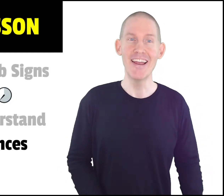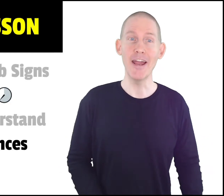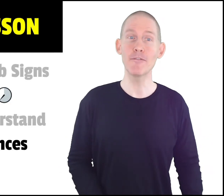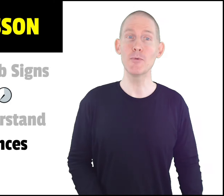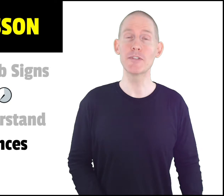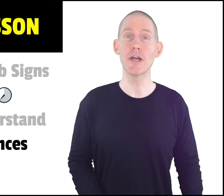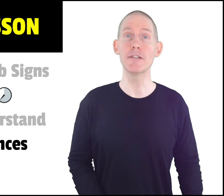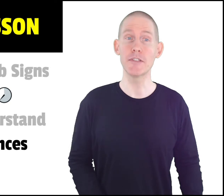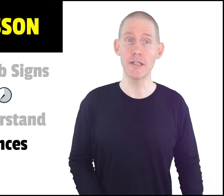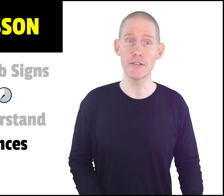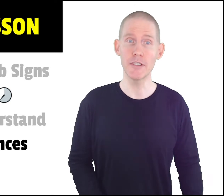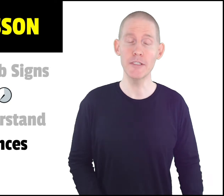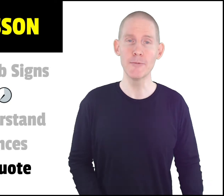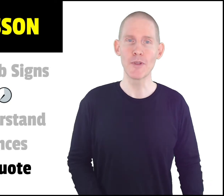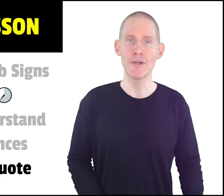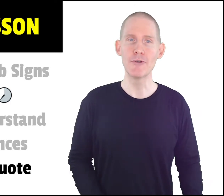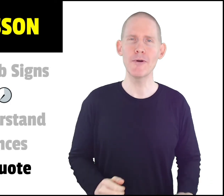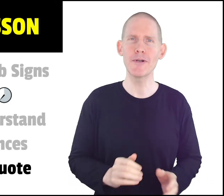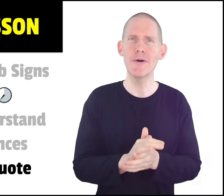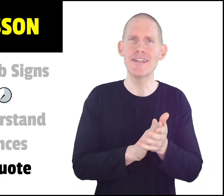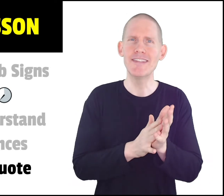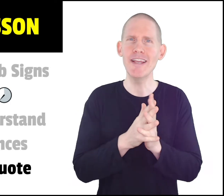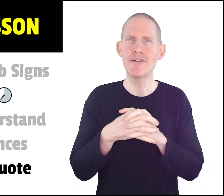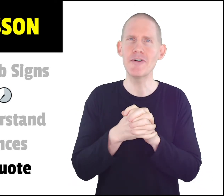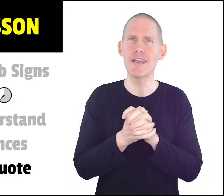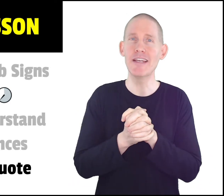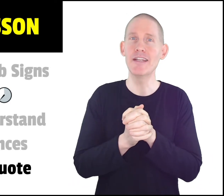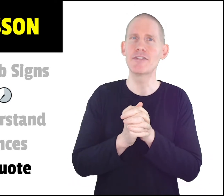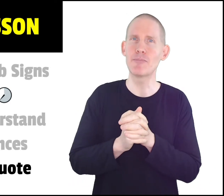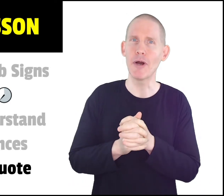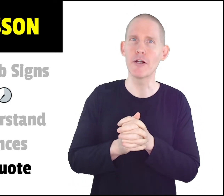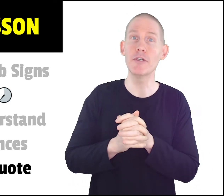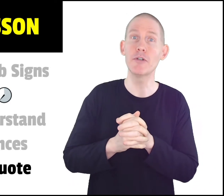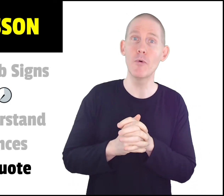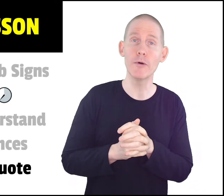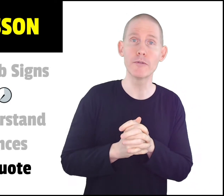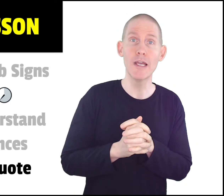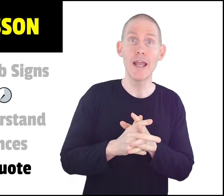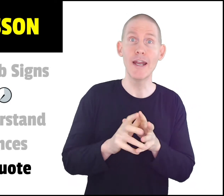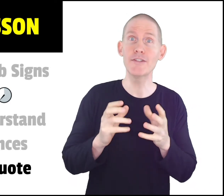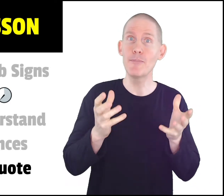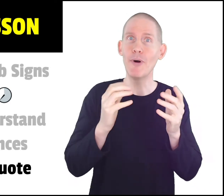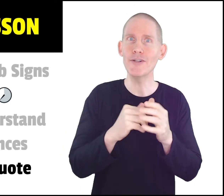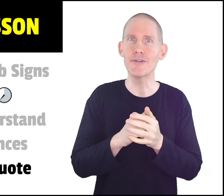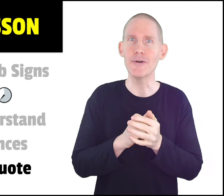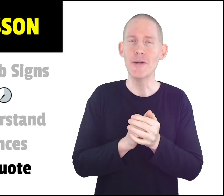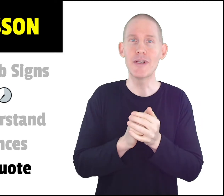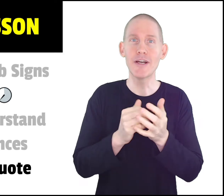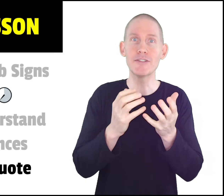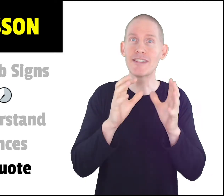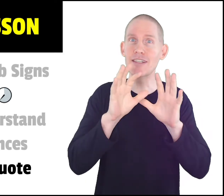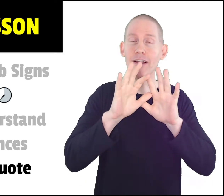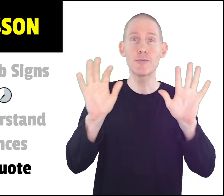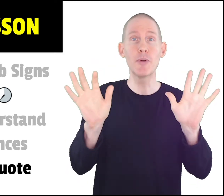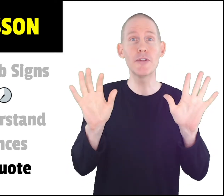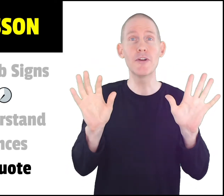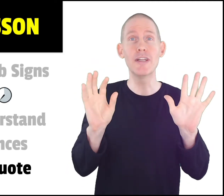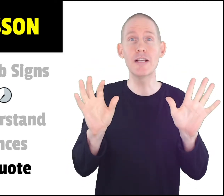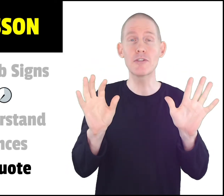After we sign sentences, you're going to take a look at an inspiring quote. And it's a puzzle because it's not spelled out in English